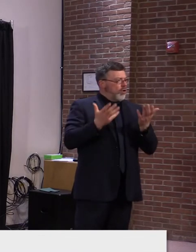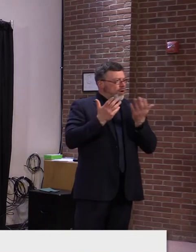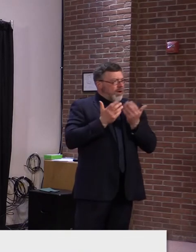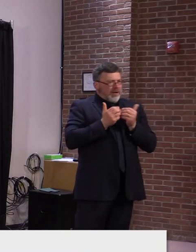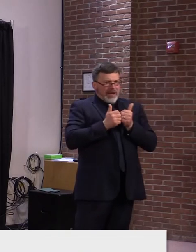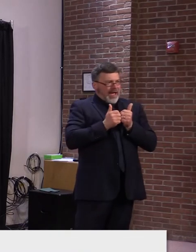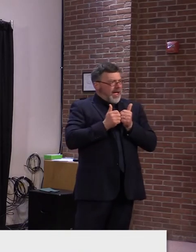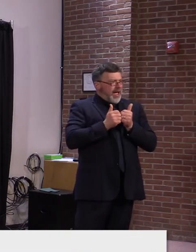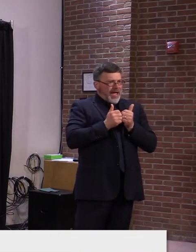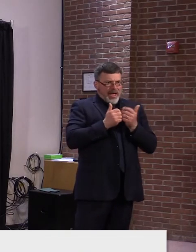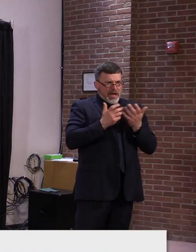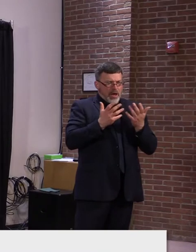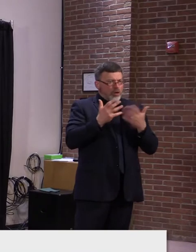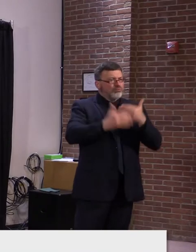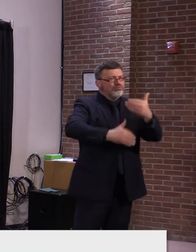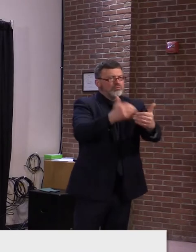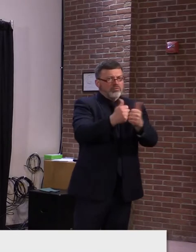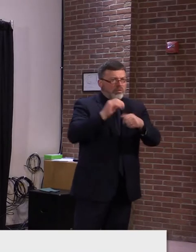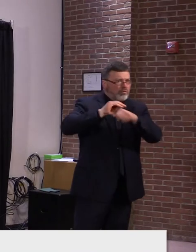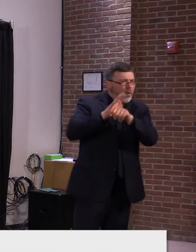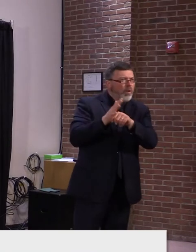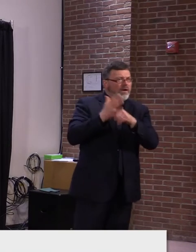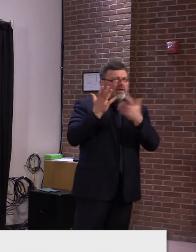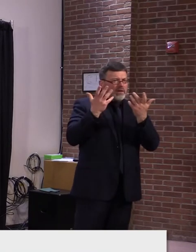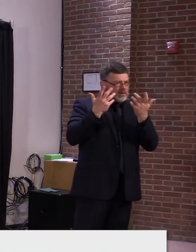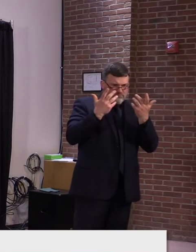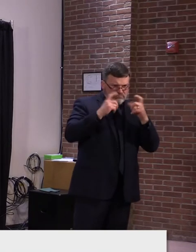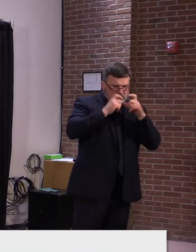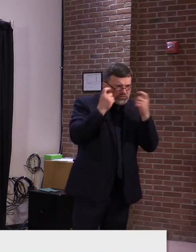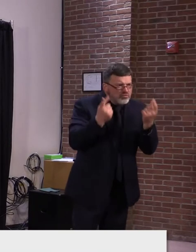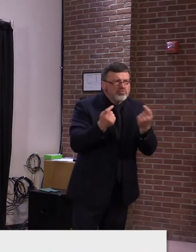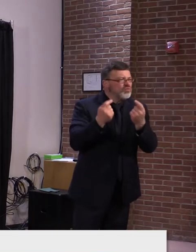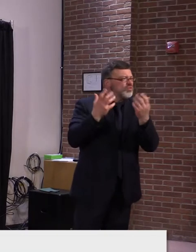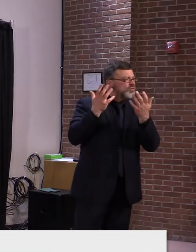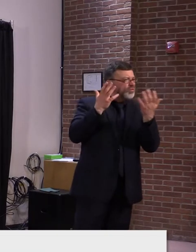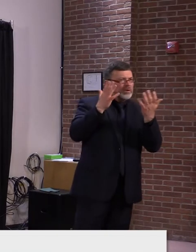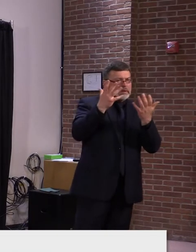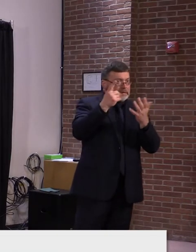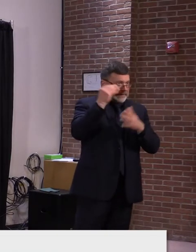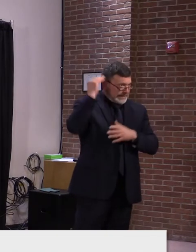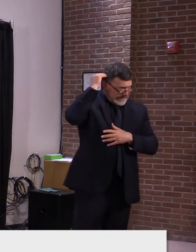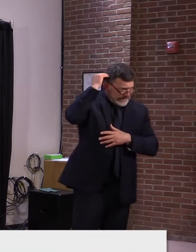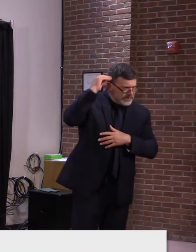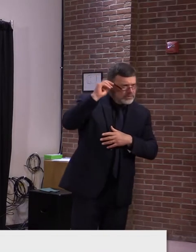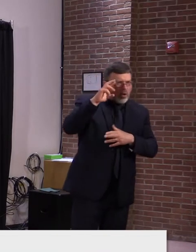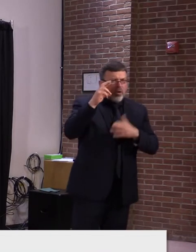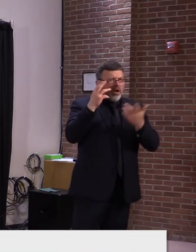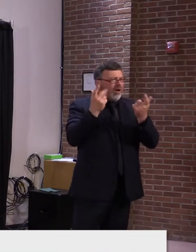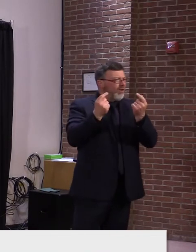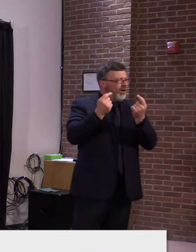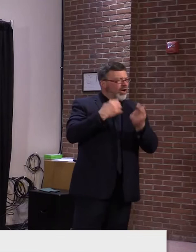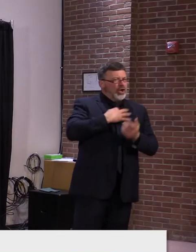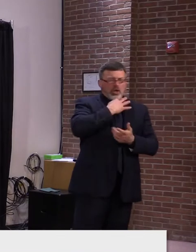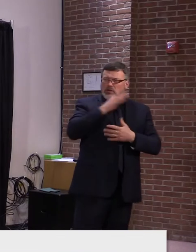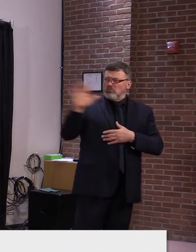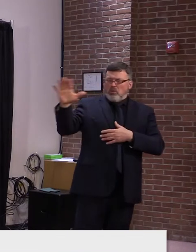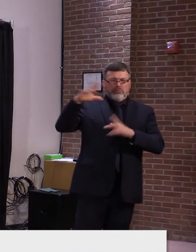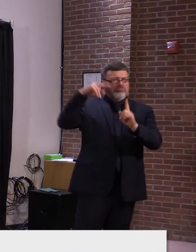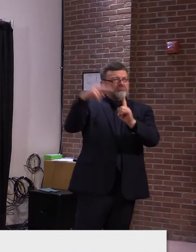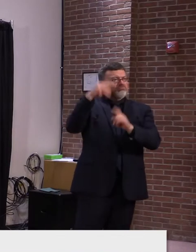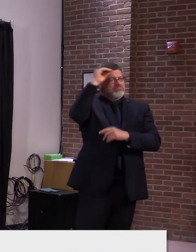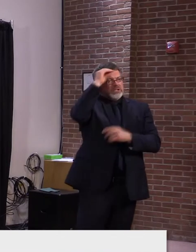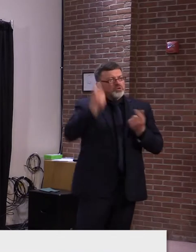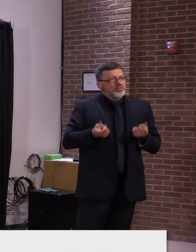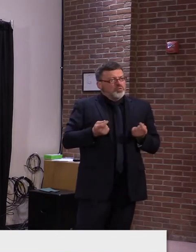with it, just having that mental preparedness? What should people's expectations be? Yeah, I